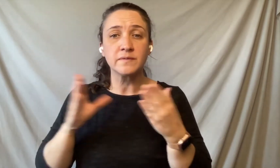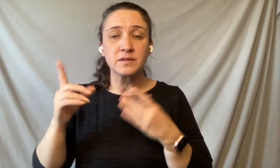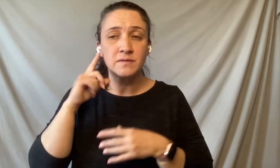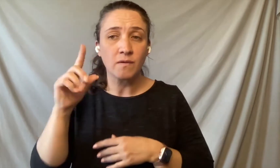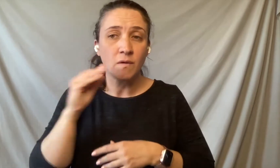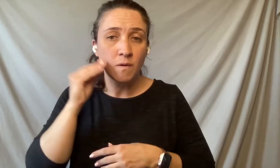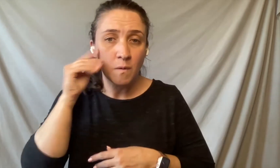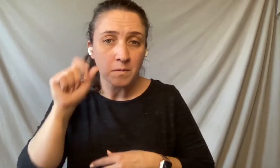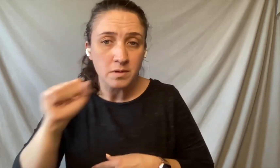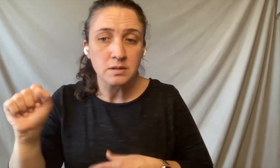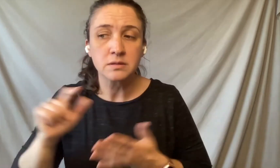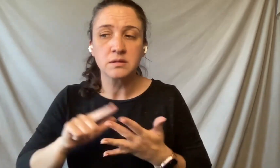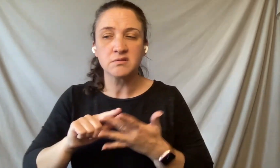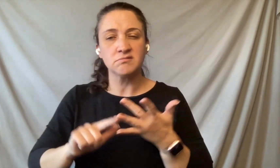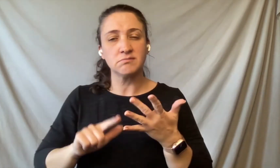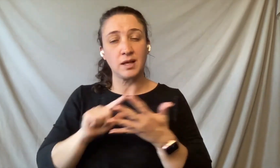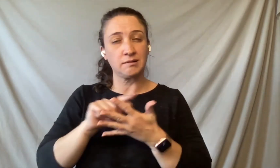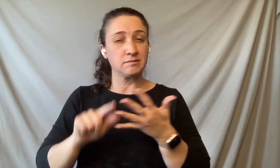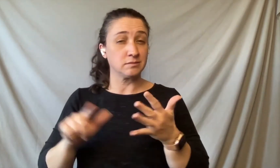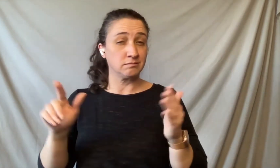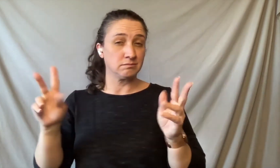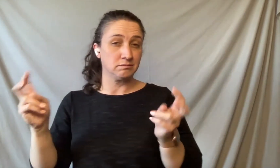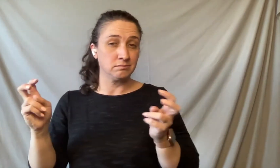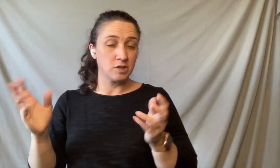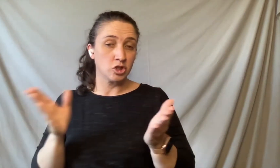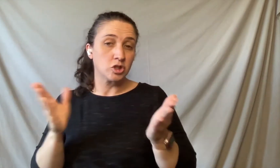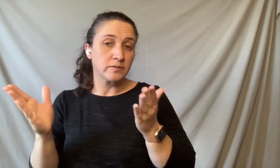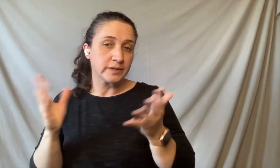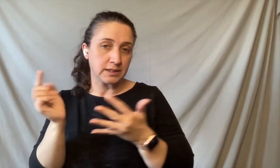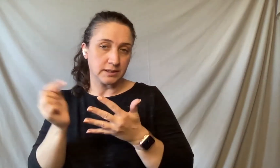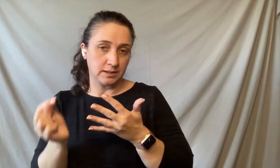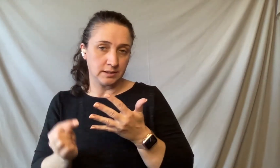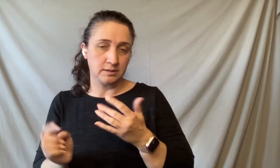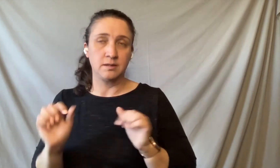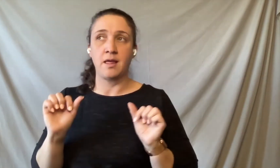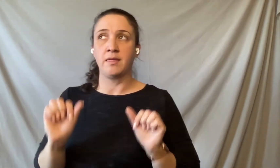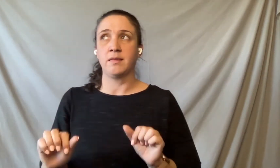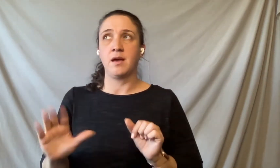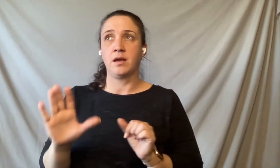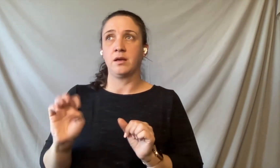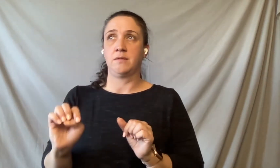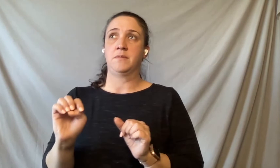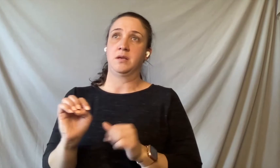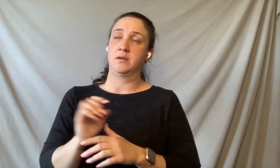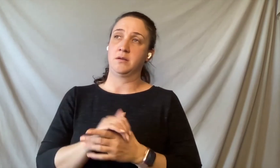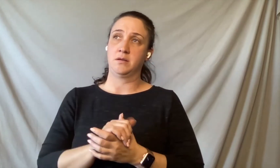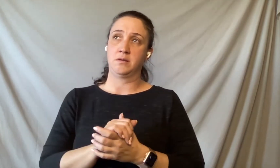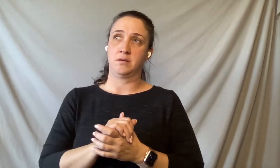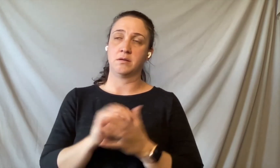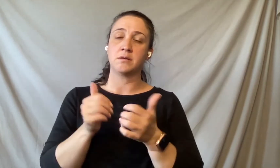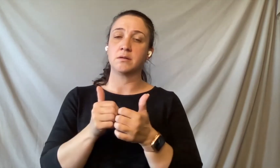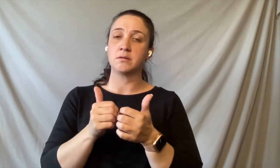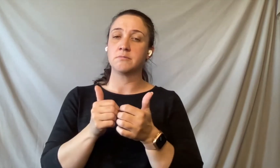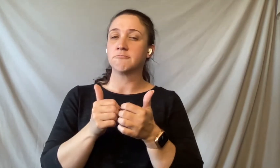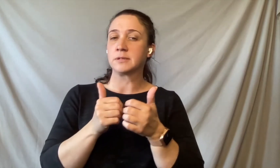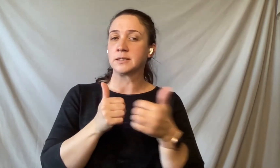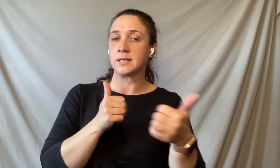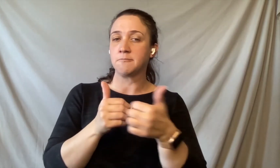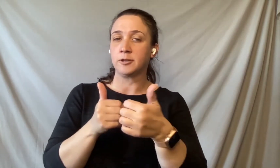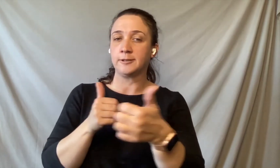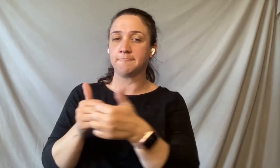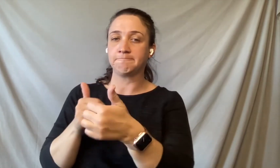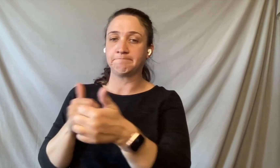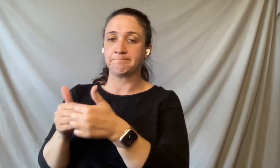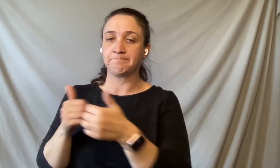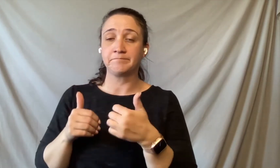of the services component. And I think that could easily be separated out, even within